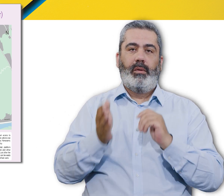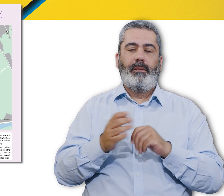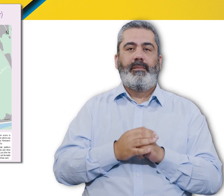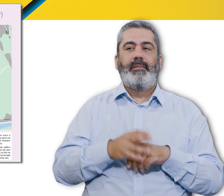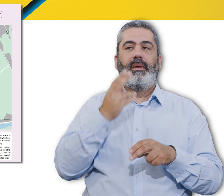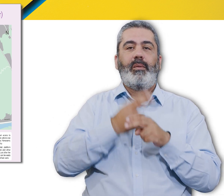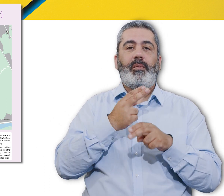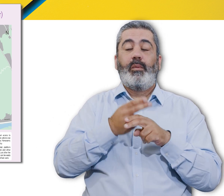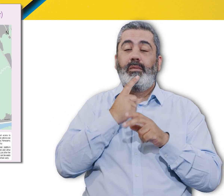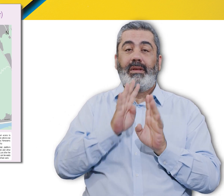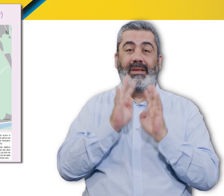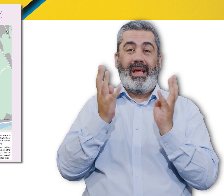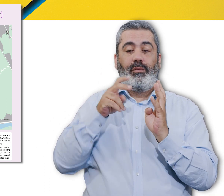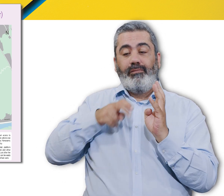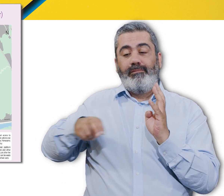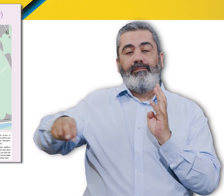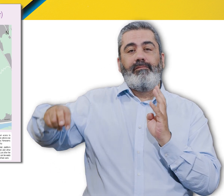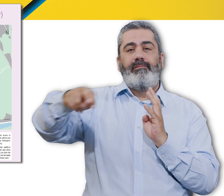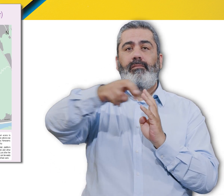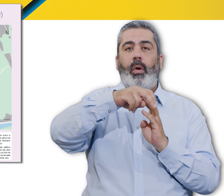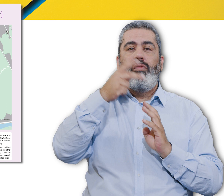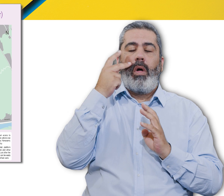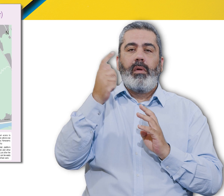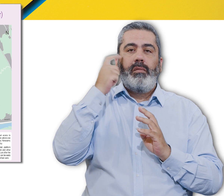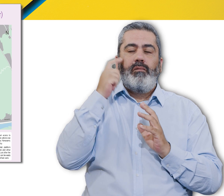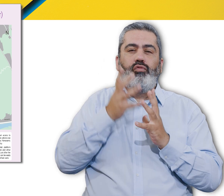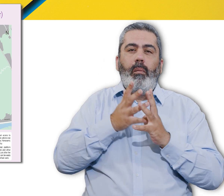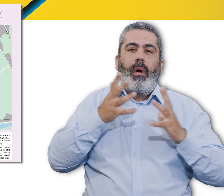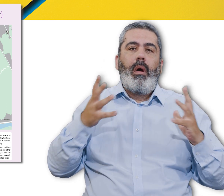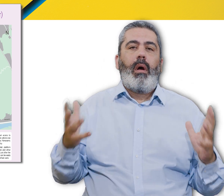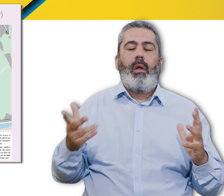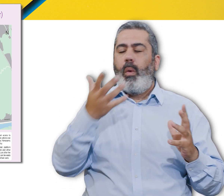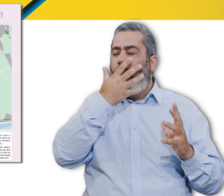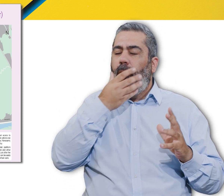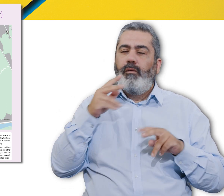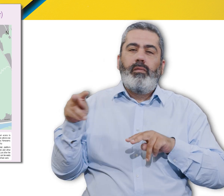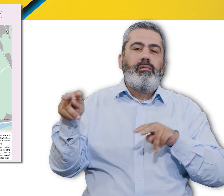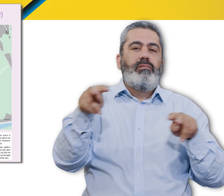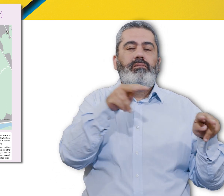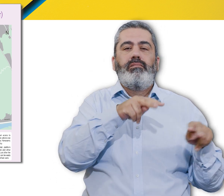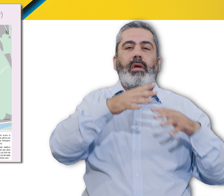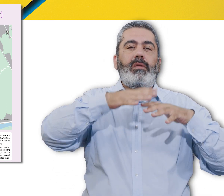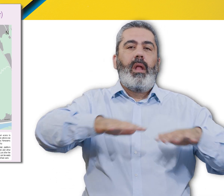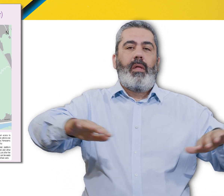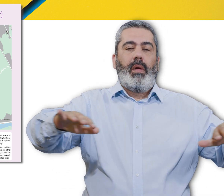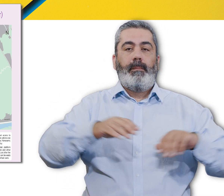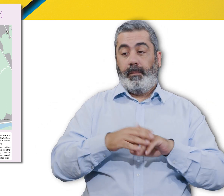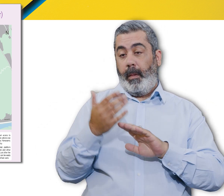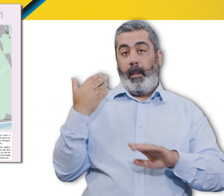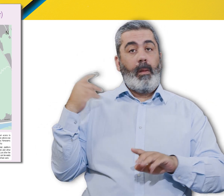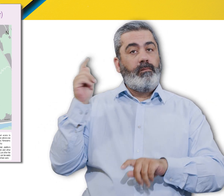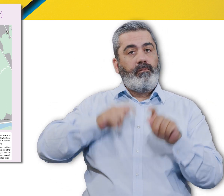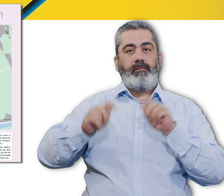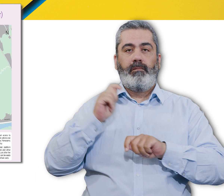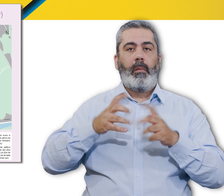It is worth walking around the walls of the castle in order to appreciate its size and the views over the city and the valley. Accessibility